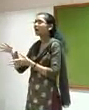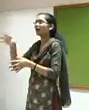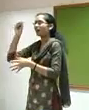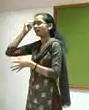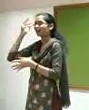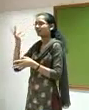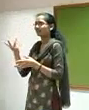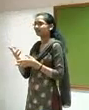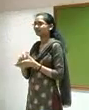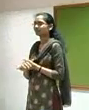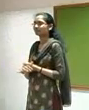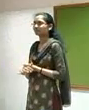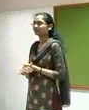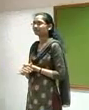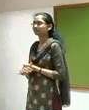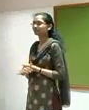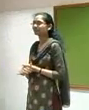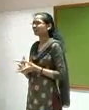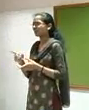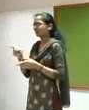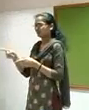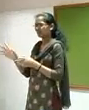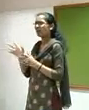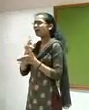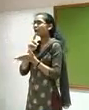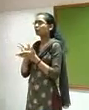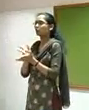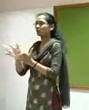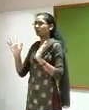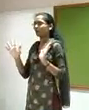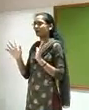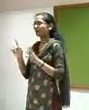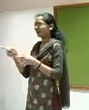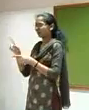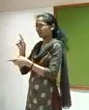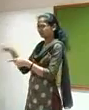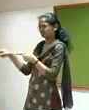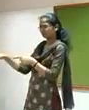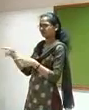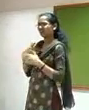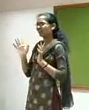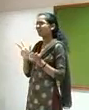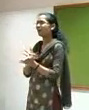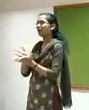not bemoaning the fact, I'm just recognizing it as a fact. Now, if